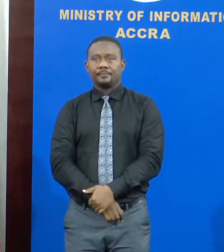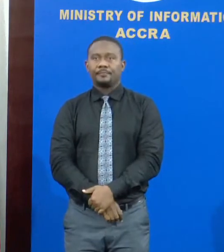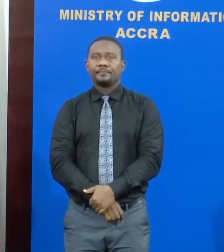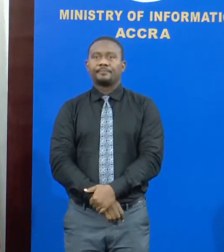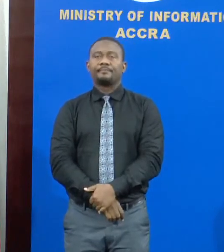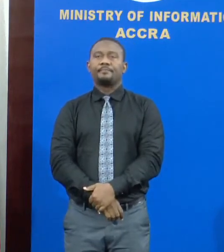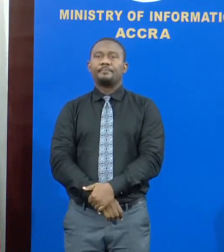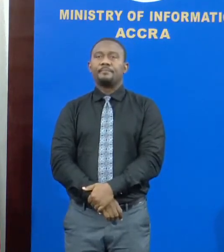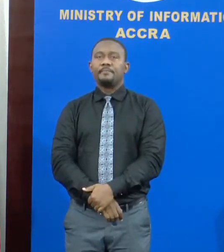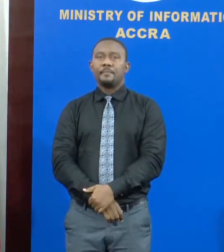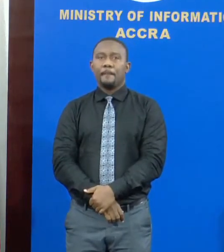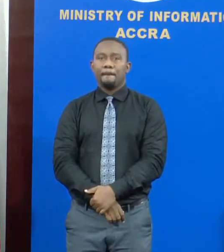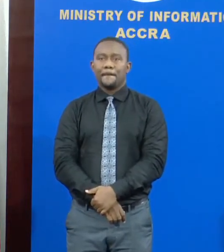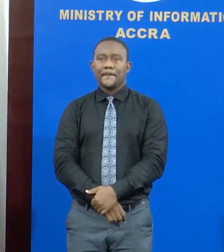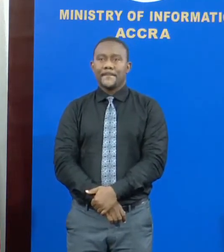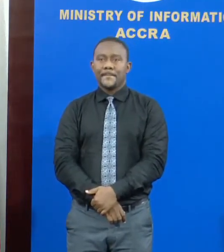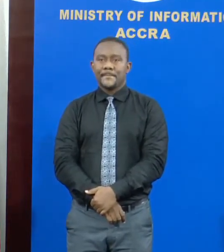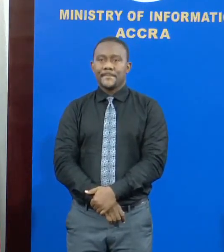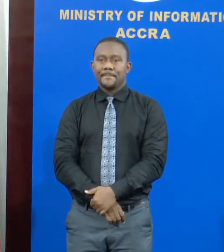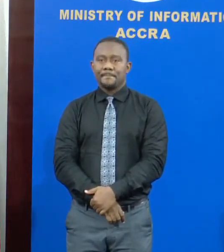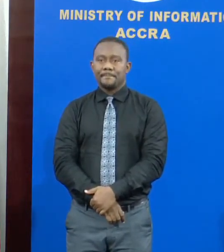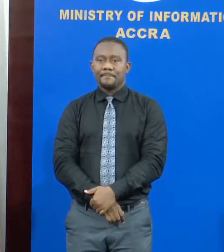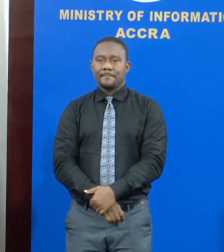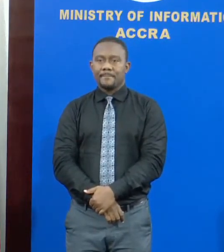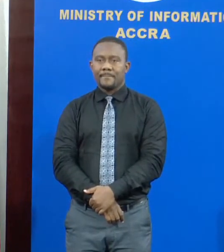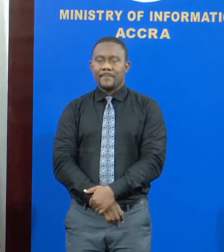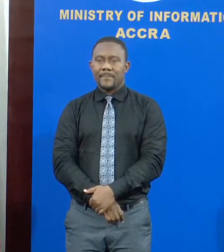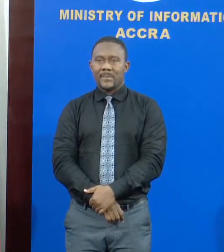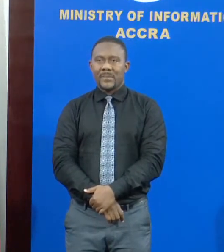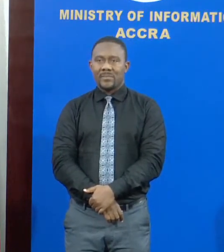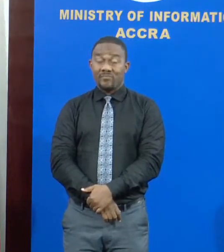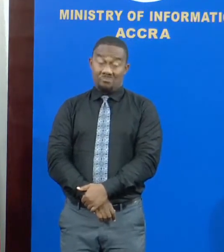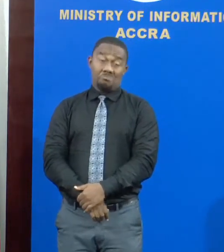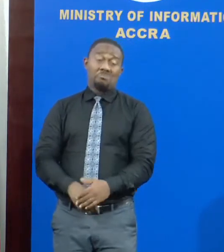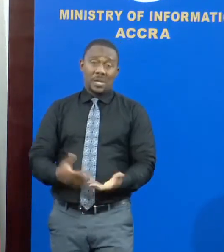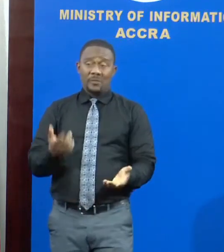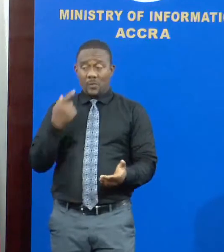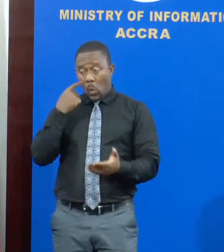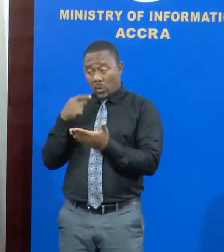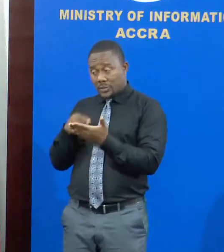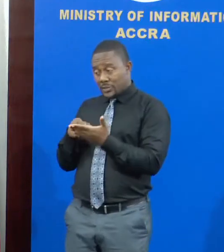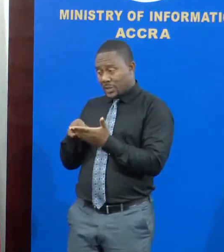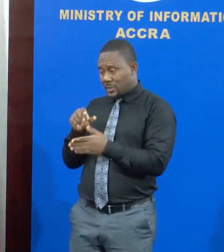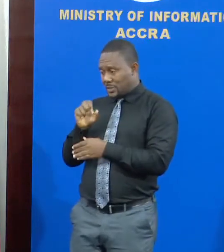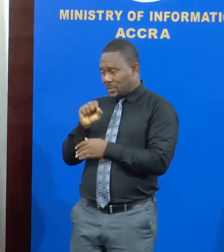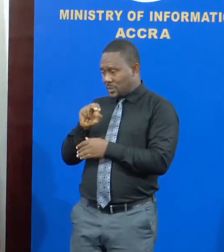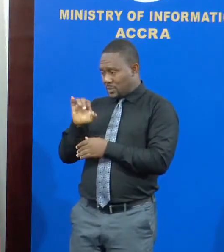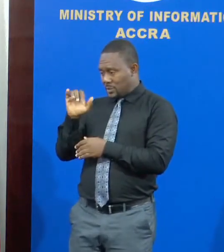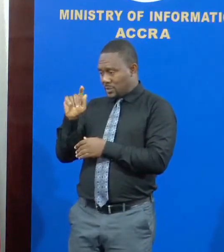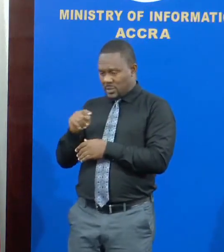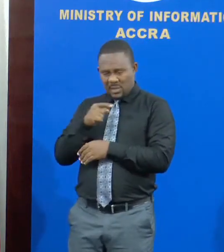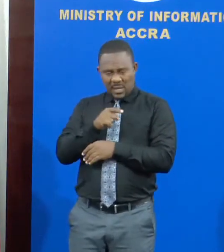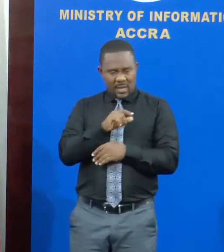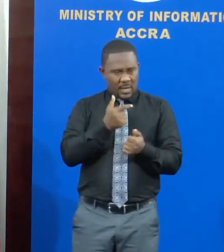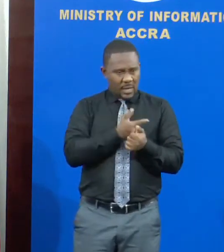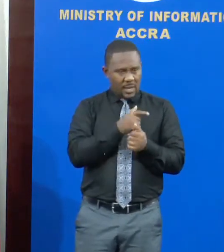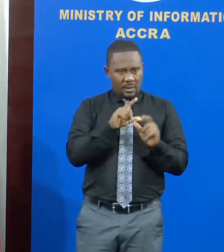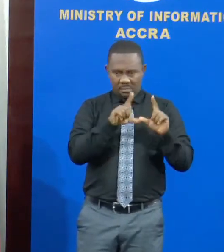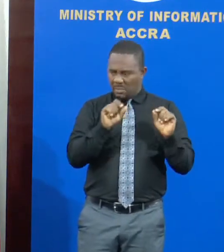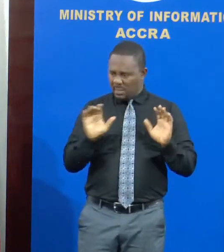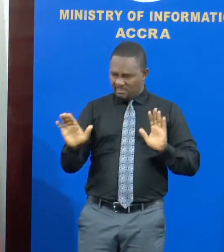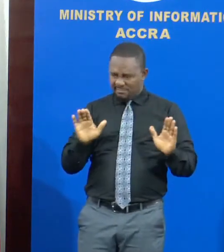Then there was a question asked about disparities in information of what